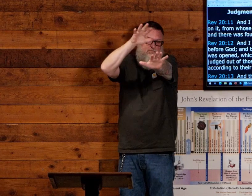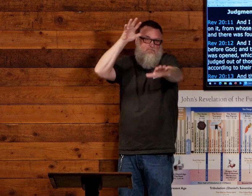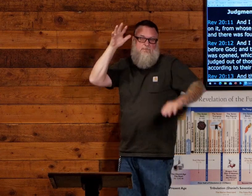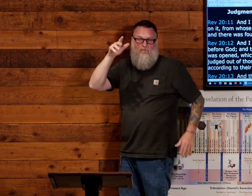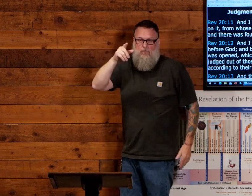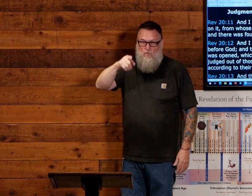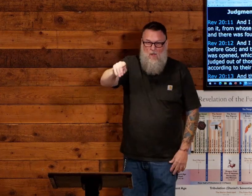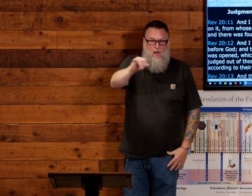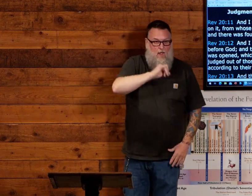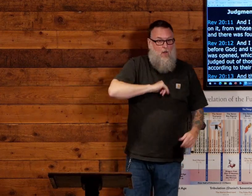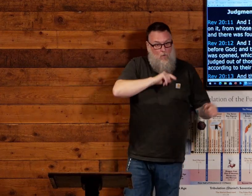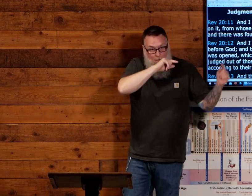and the horses.